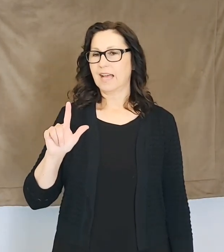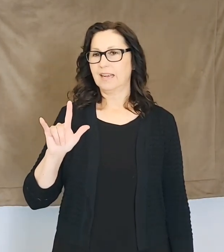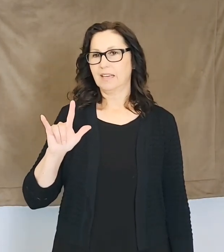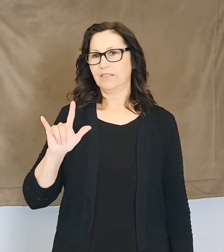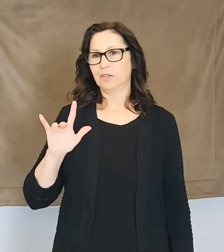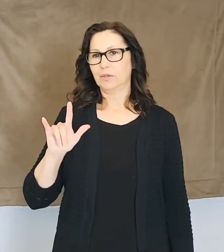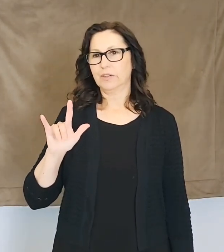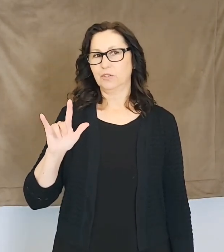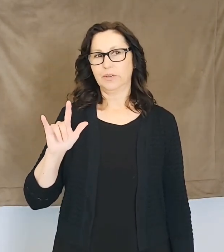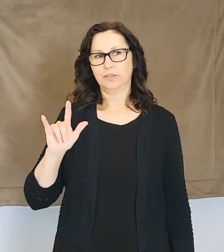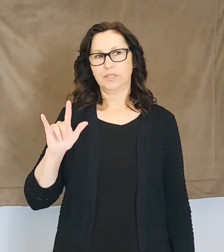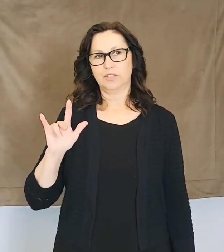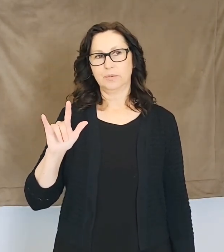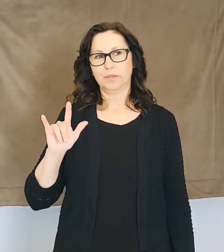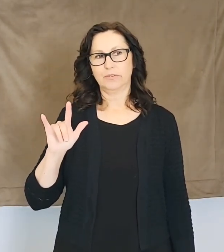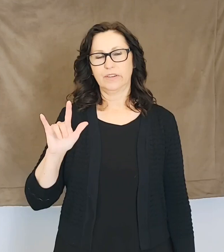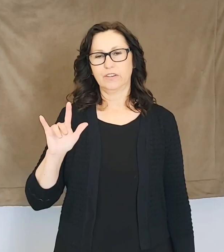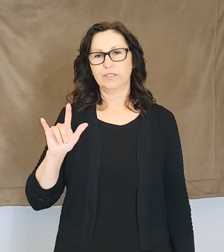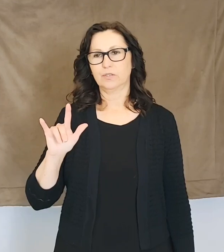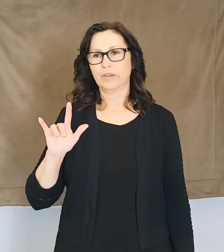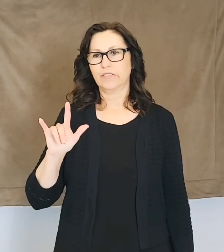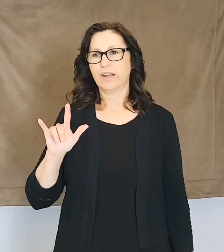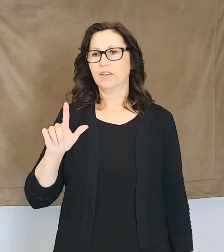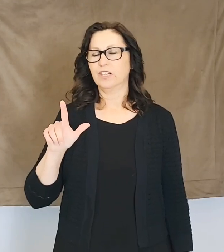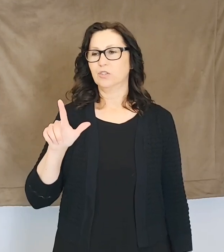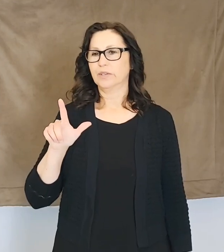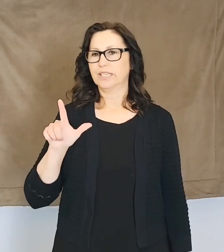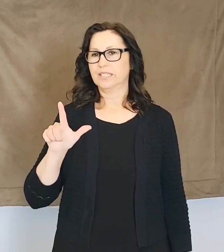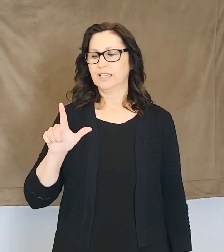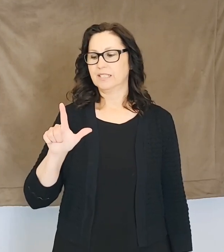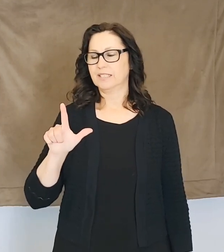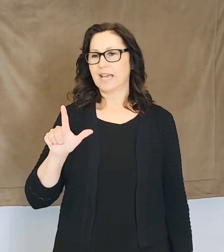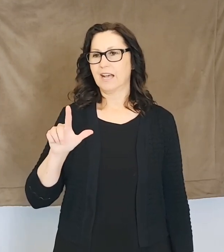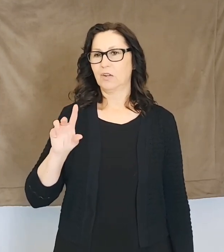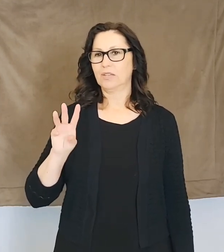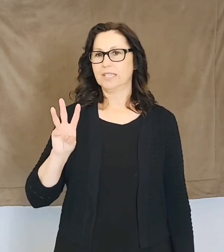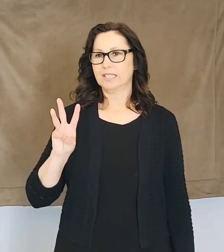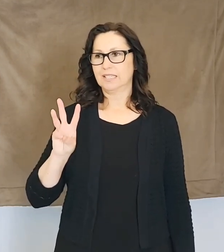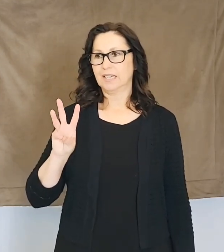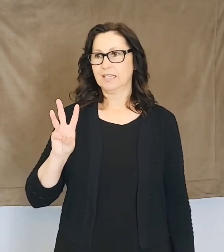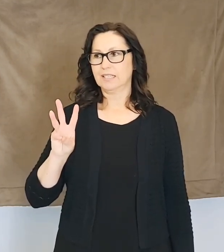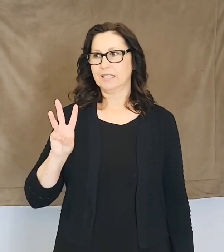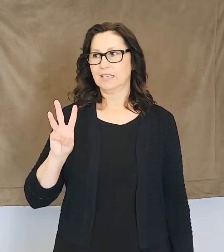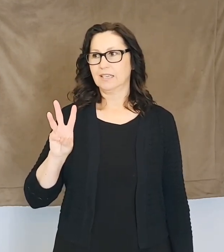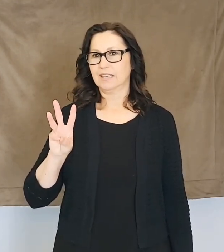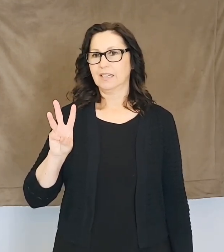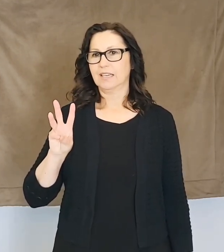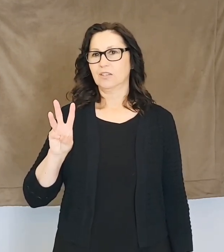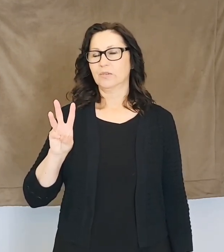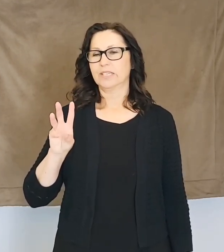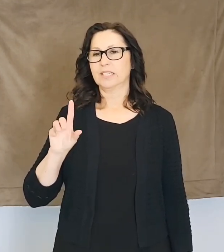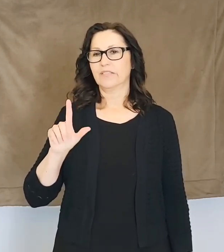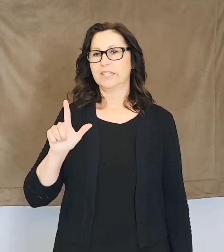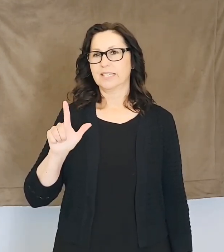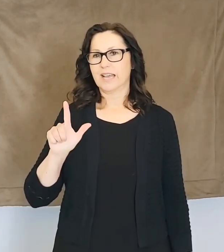I love you, and you wiggle the two middle fingers, 25. 26 is L, 6. 27 is